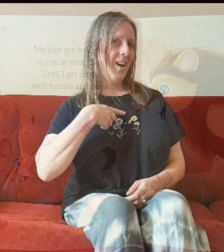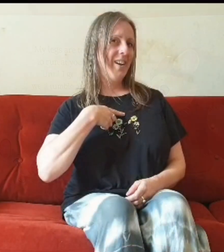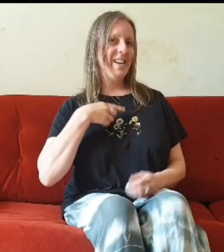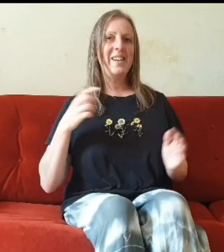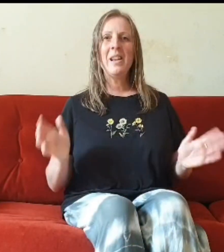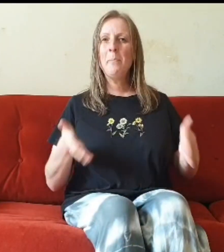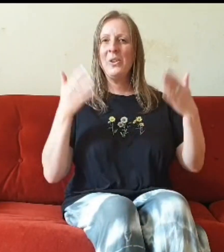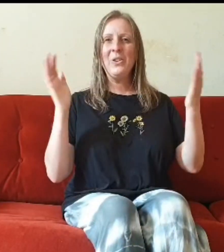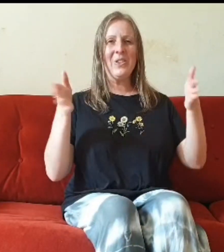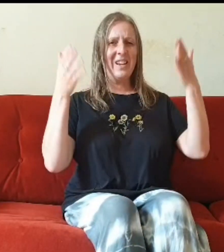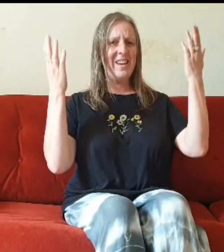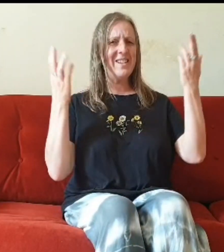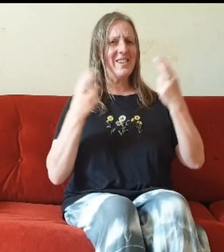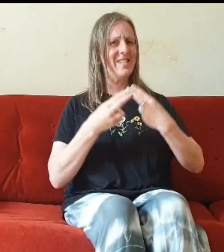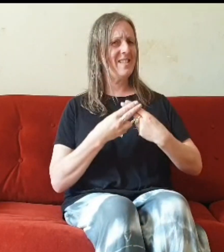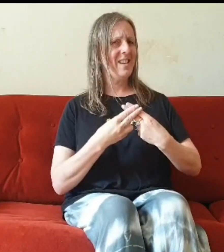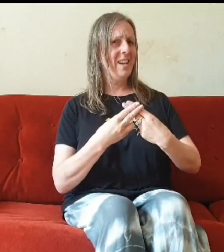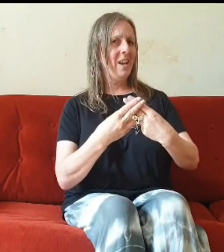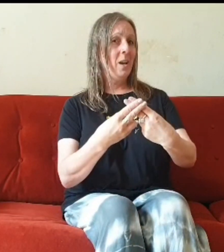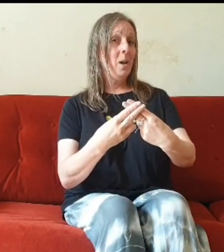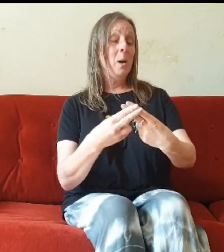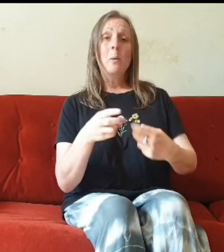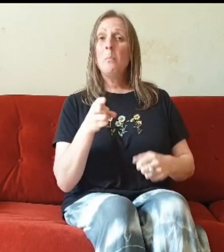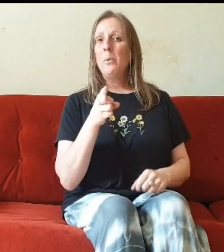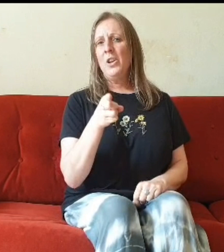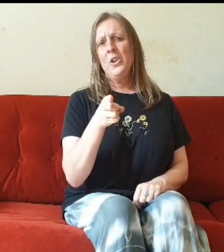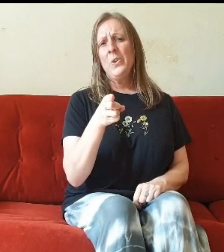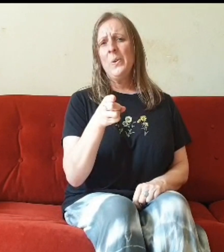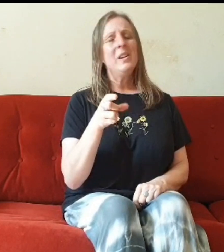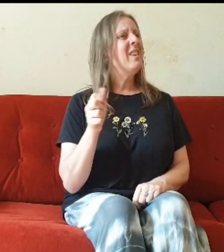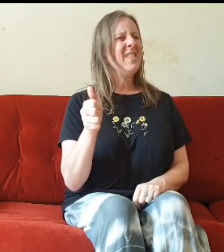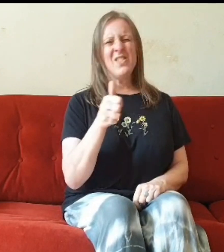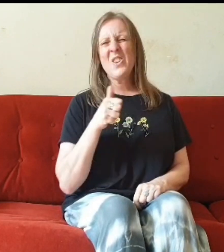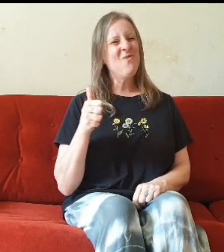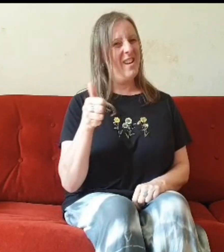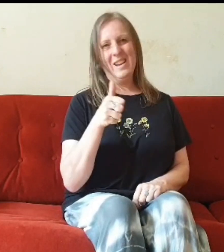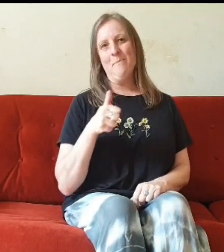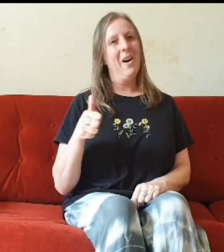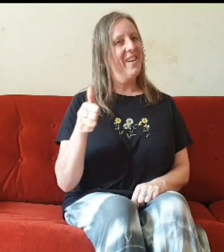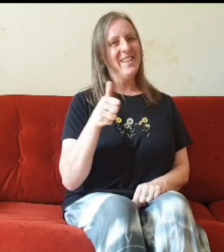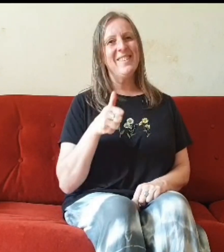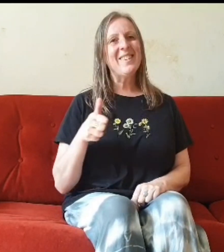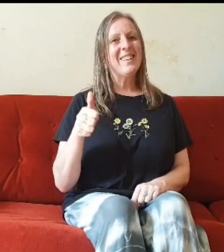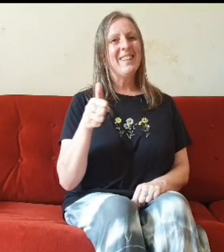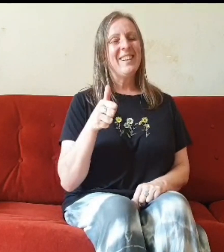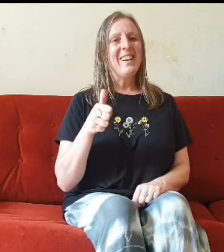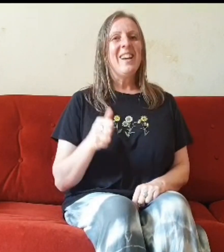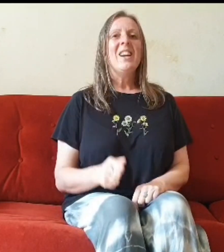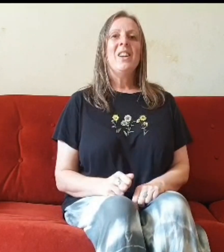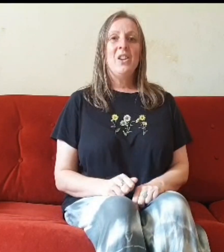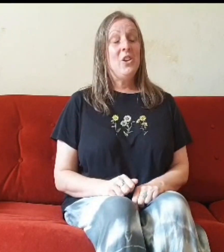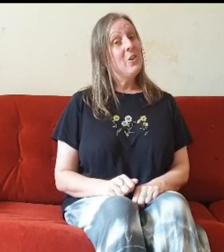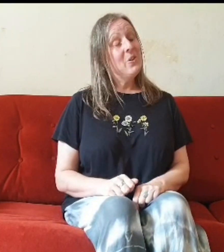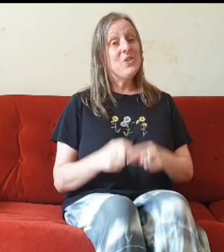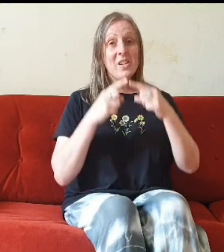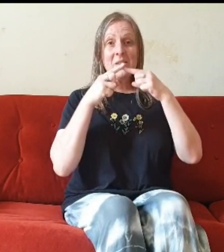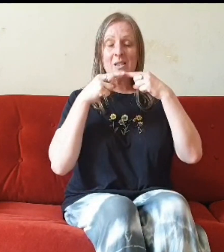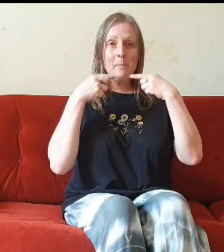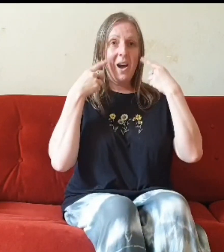I nip at your ears, but you don't really mind. You just